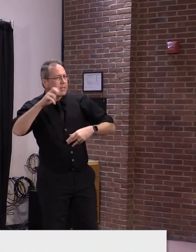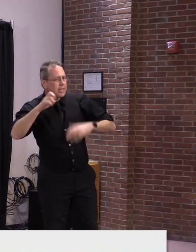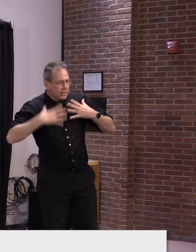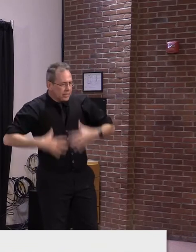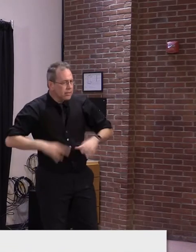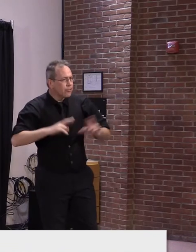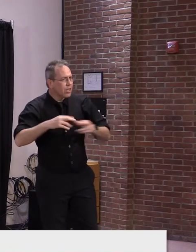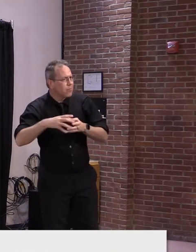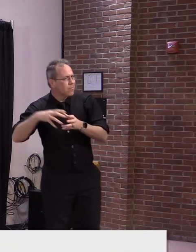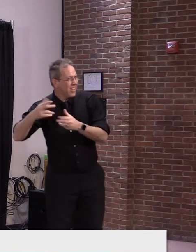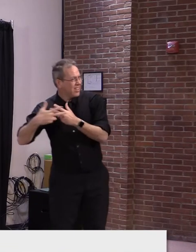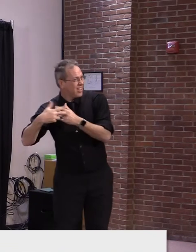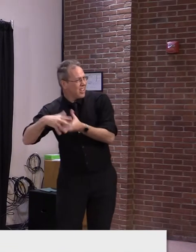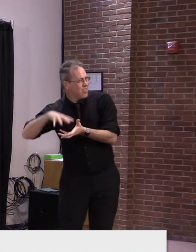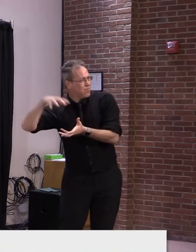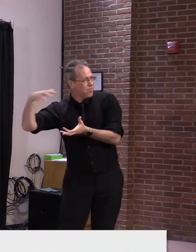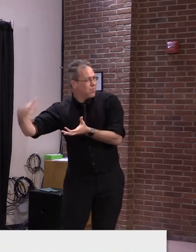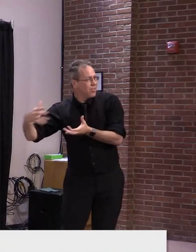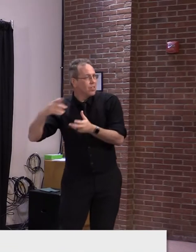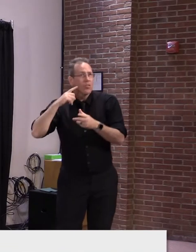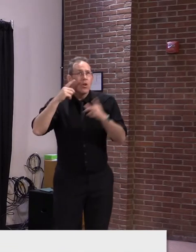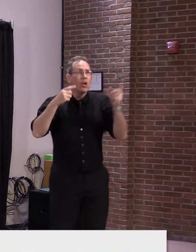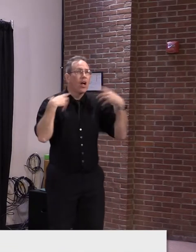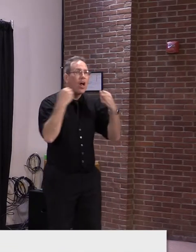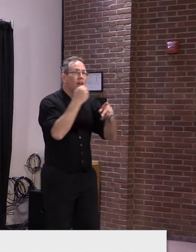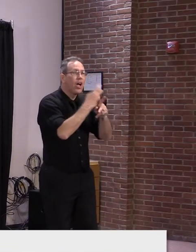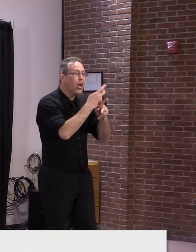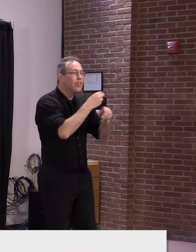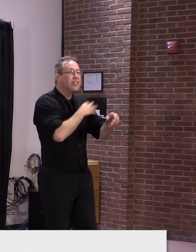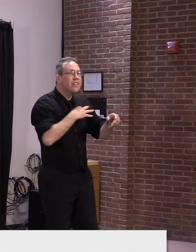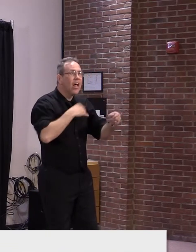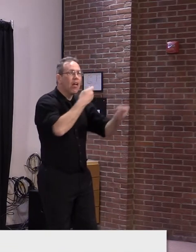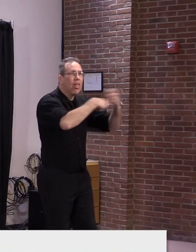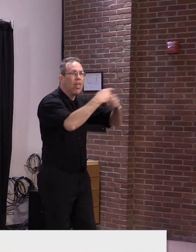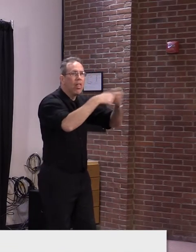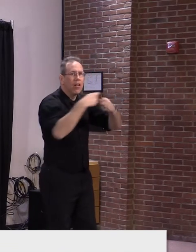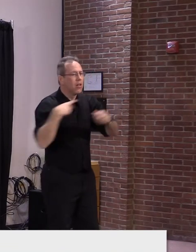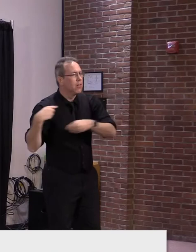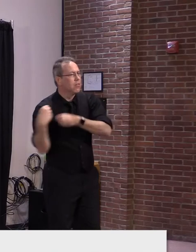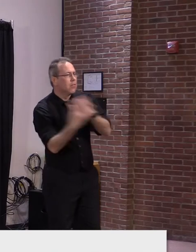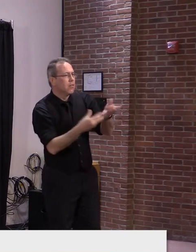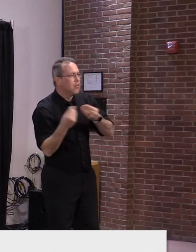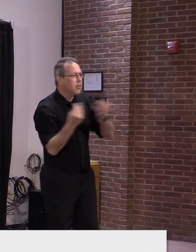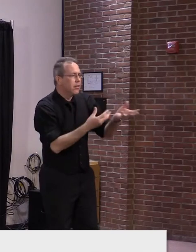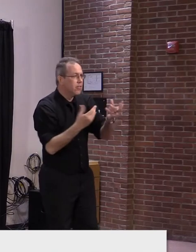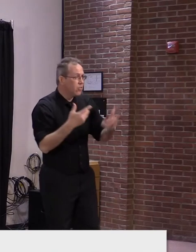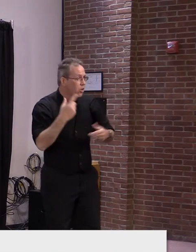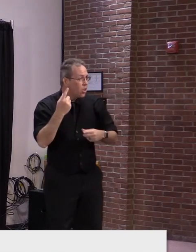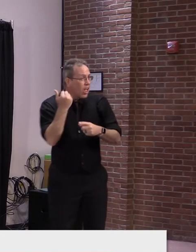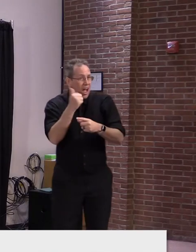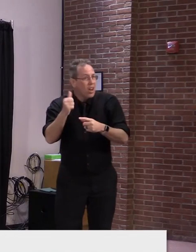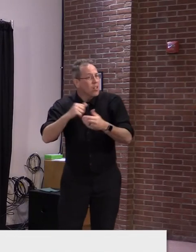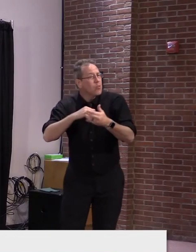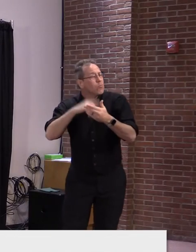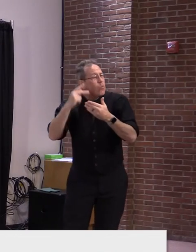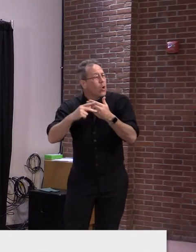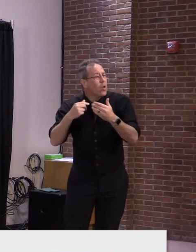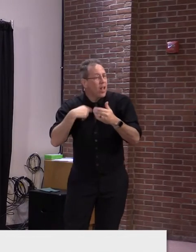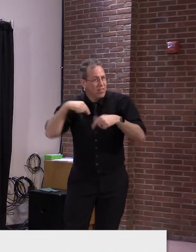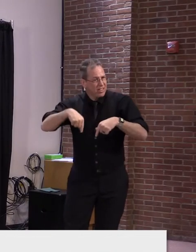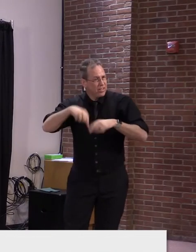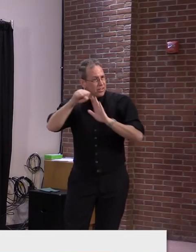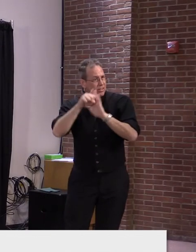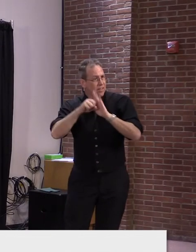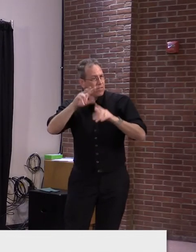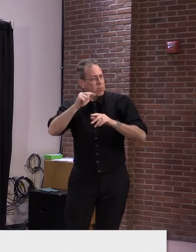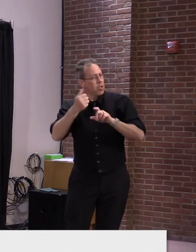healthcare worker shortages with National Guard troops. You know, are there any programs that of that ilk